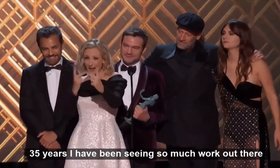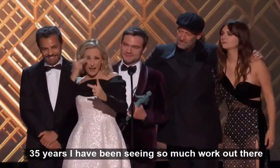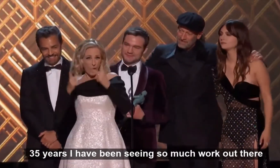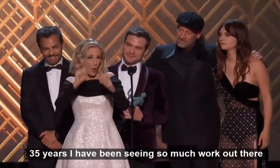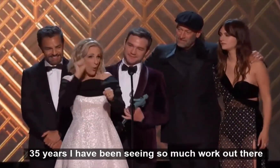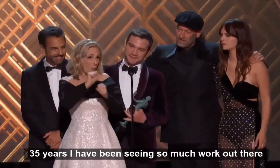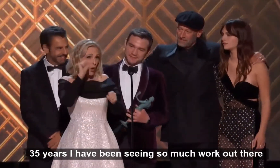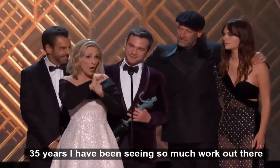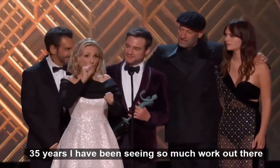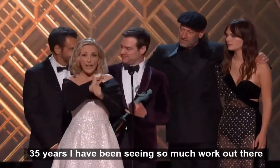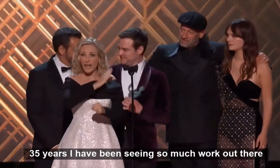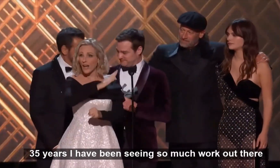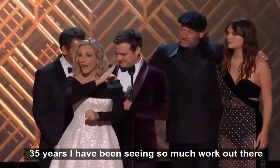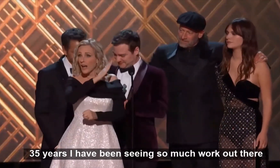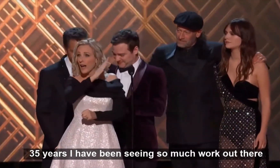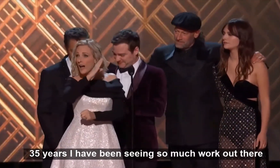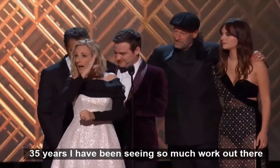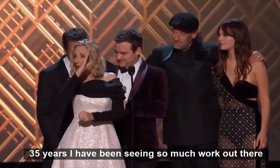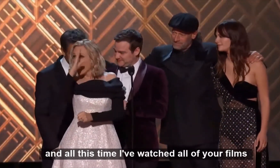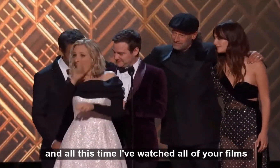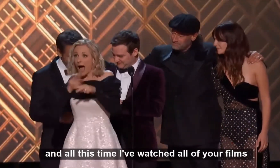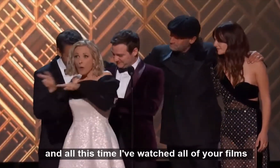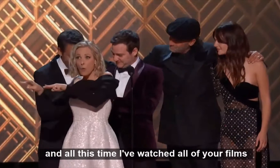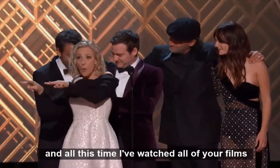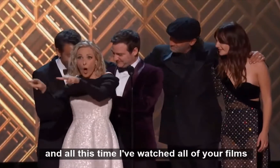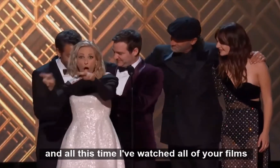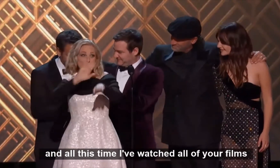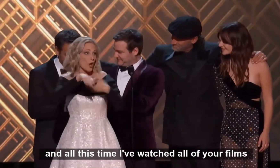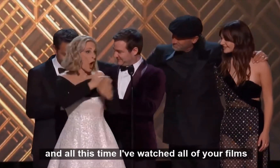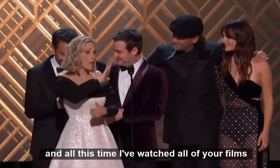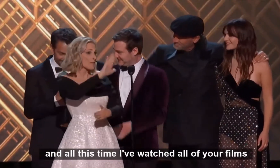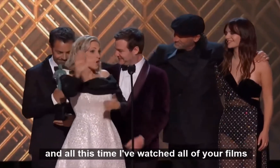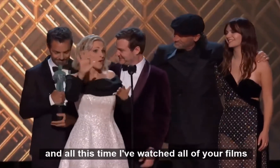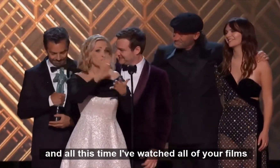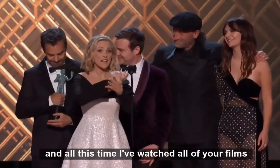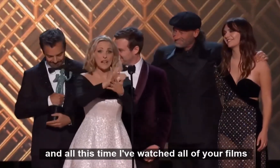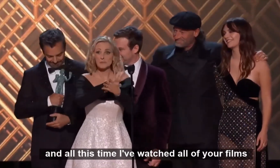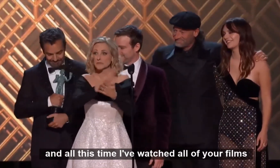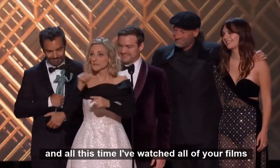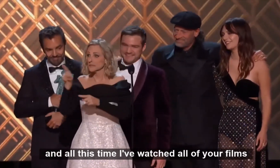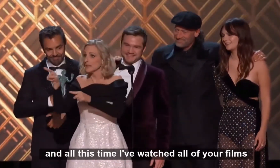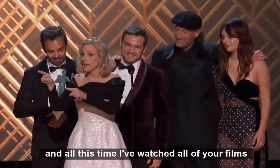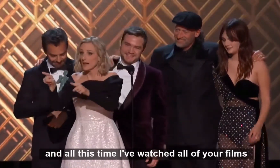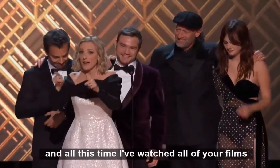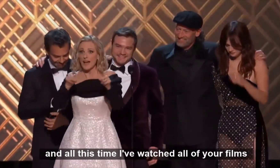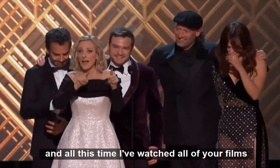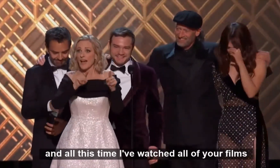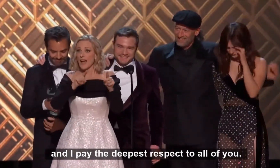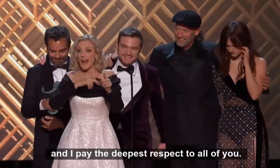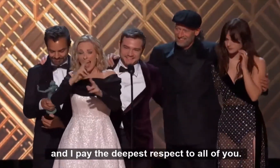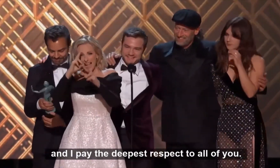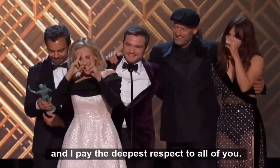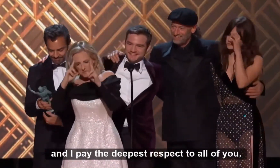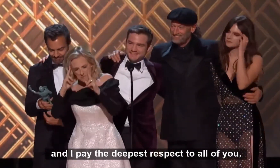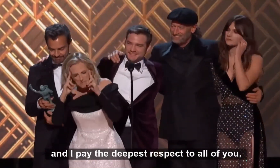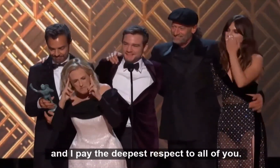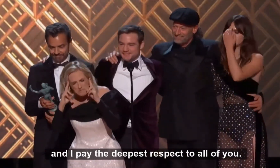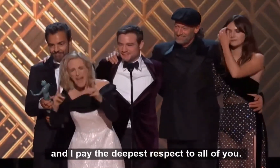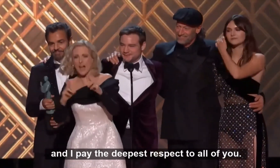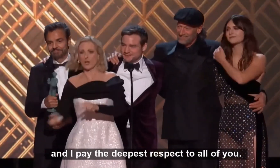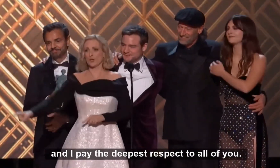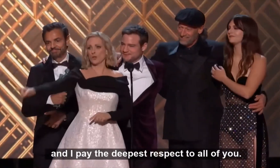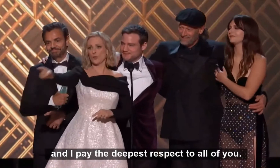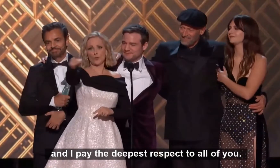I have been seeing so much work out there, and all this time, I've watched all of your films, and